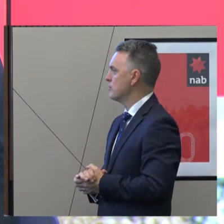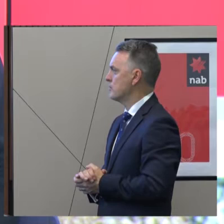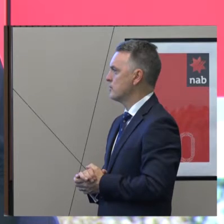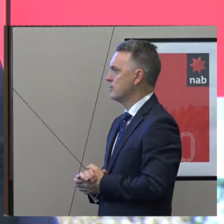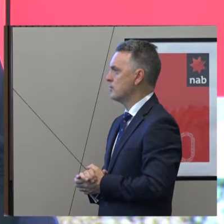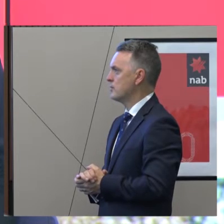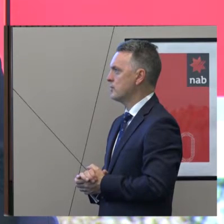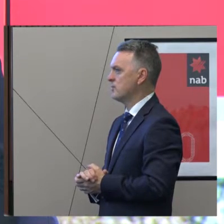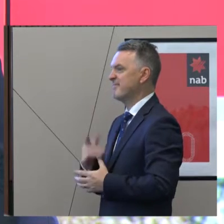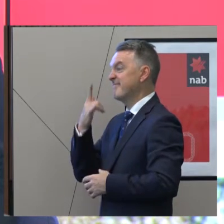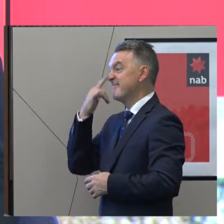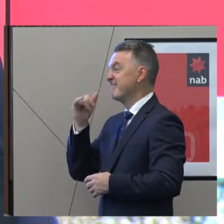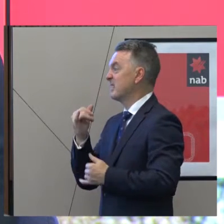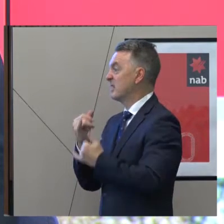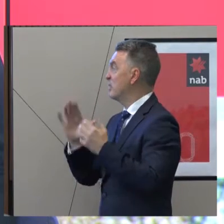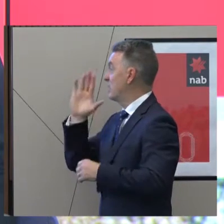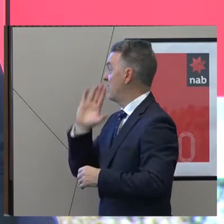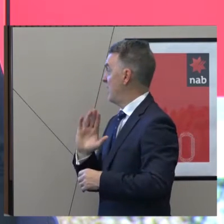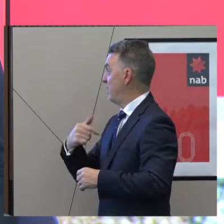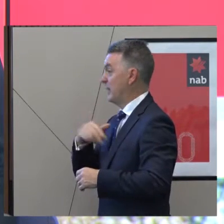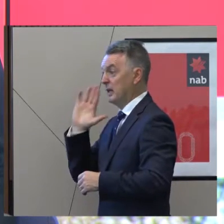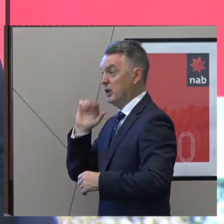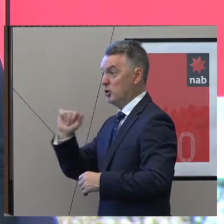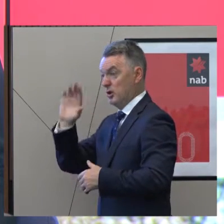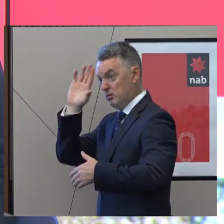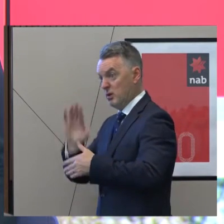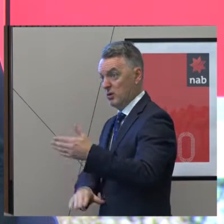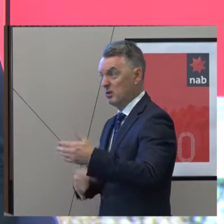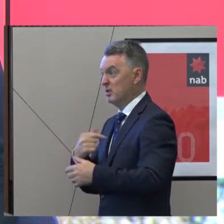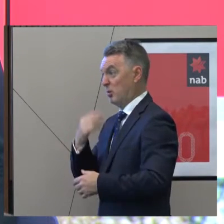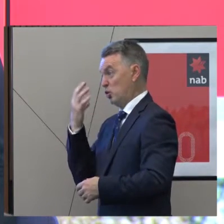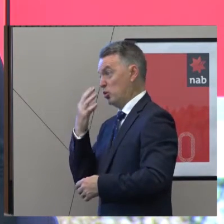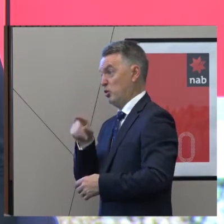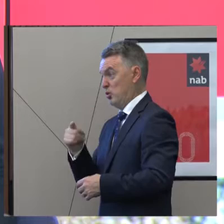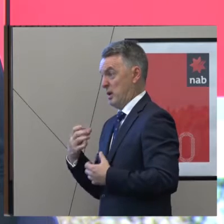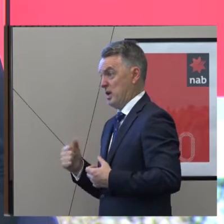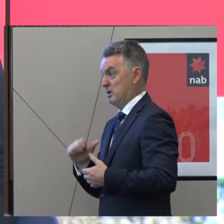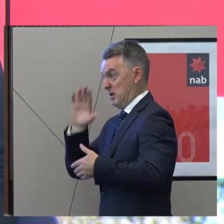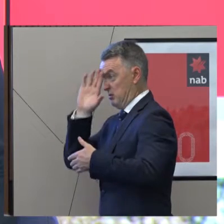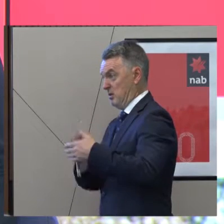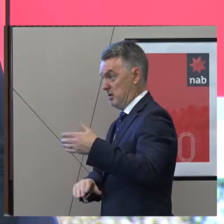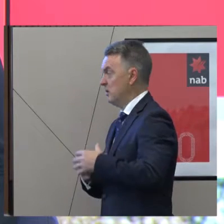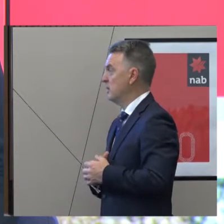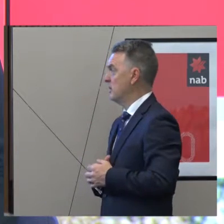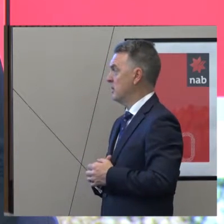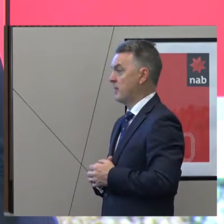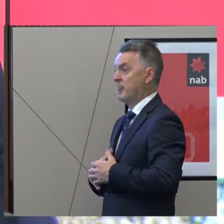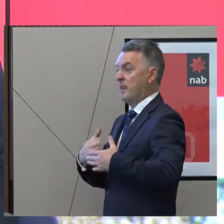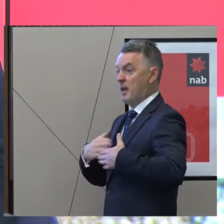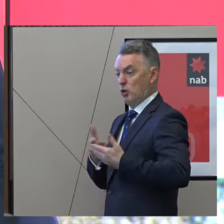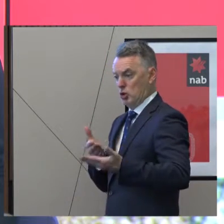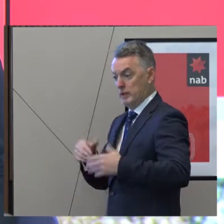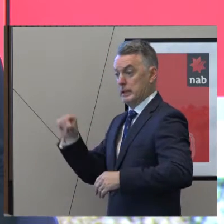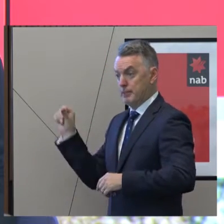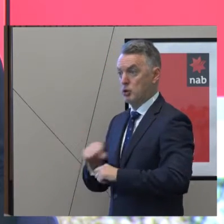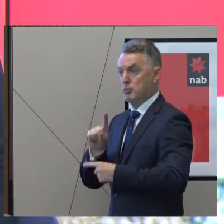it's sad for me to hear that you've had those experiences, and I'm sorry that you have. You know, our service is meant to be timely, and it